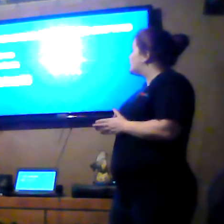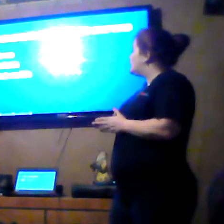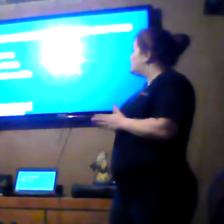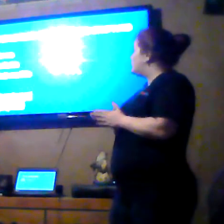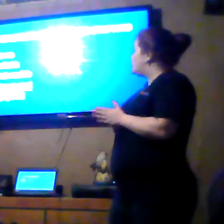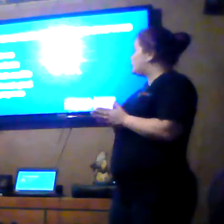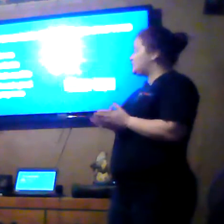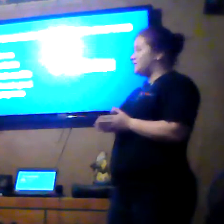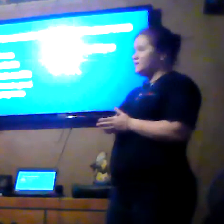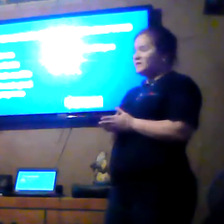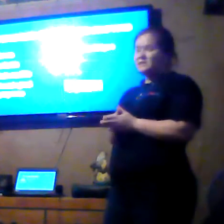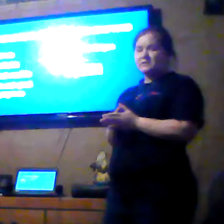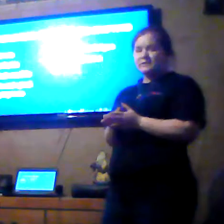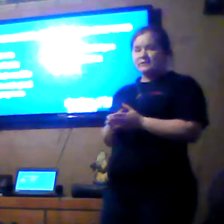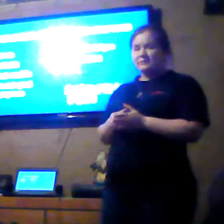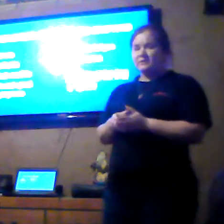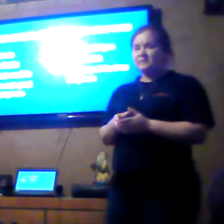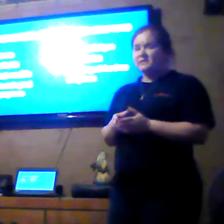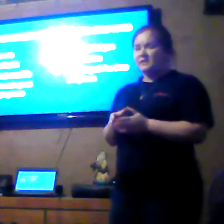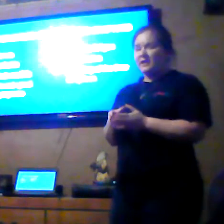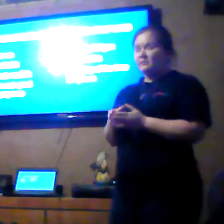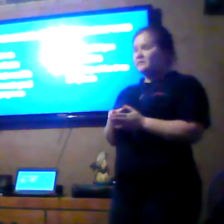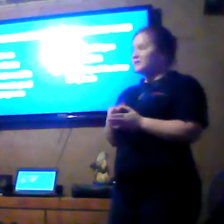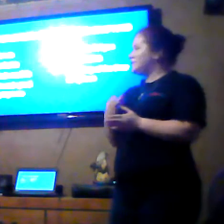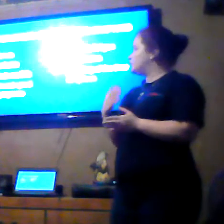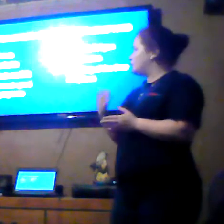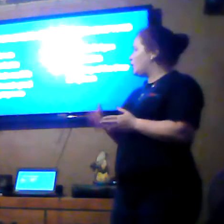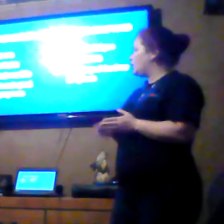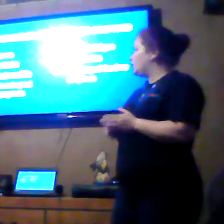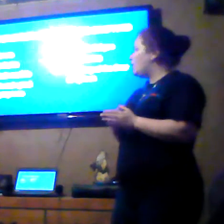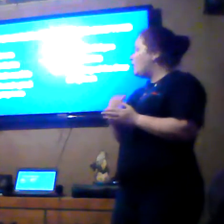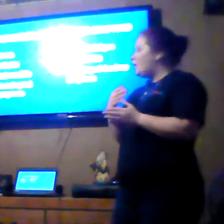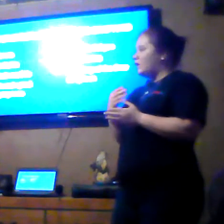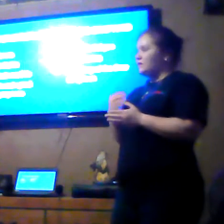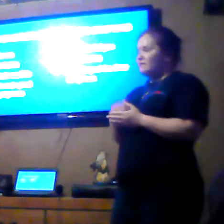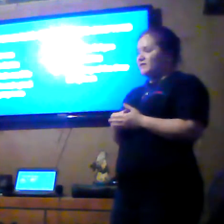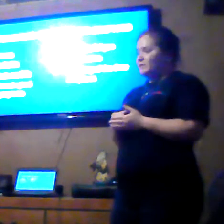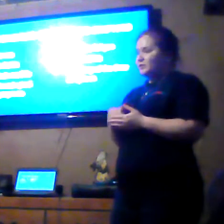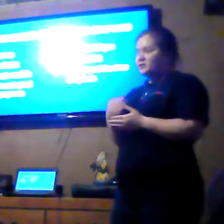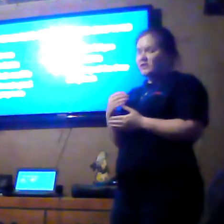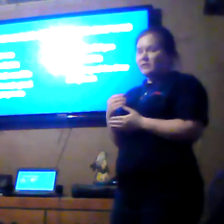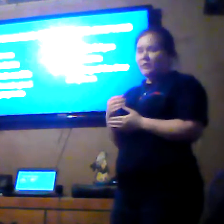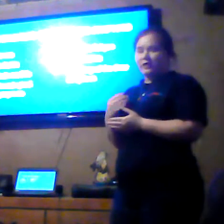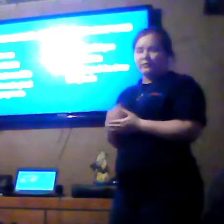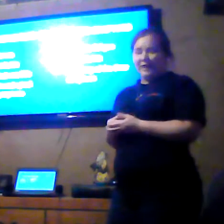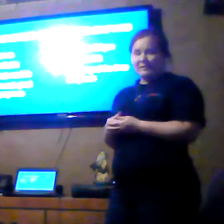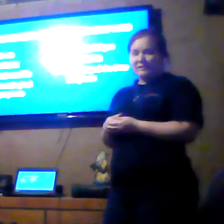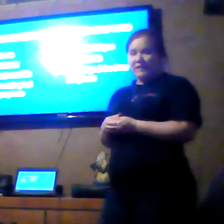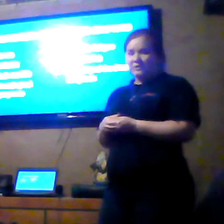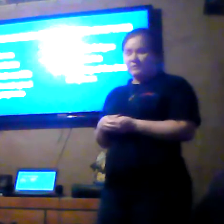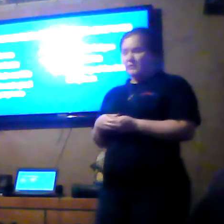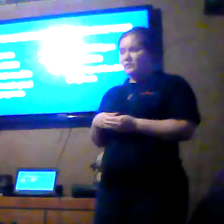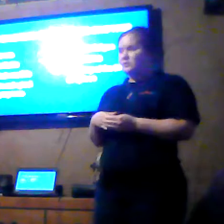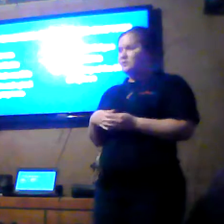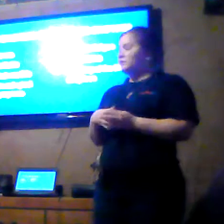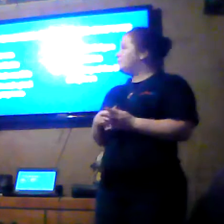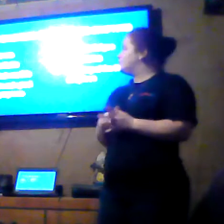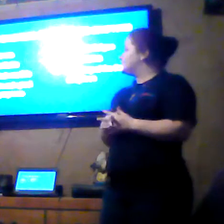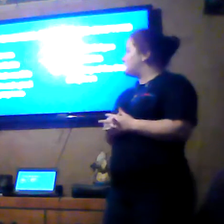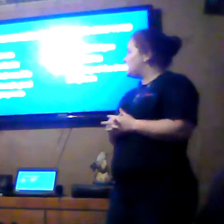The more persistent symptoms that tend to recur are fevers. Arthritis can actually be a result of